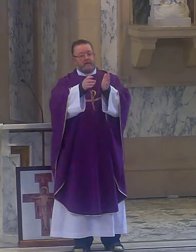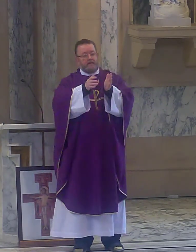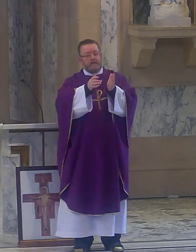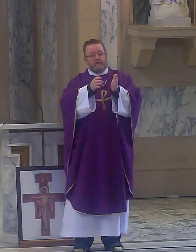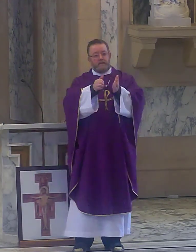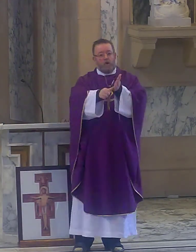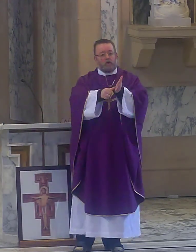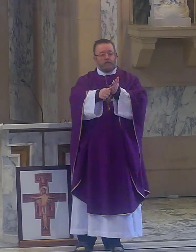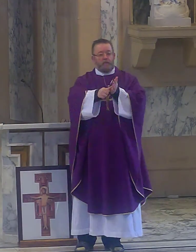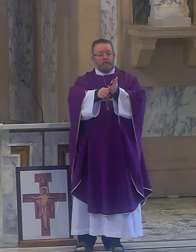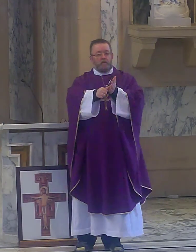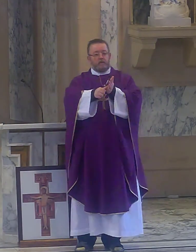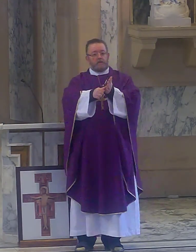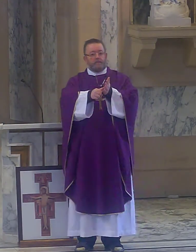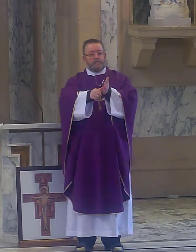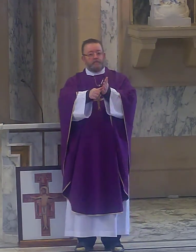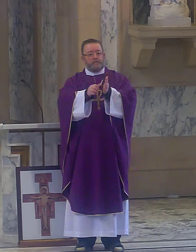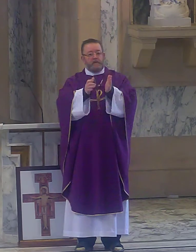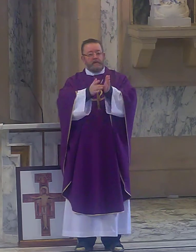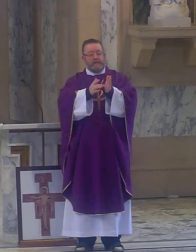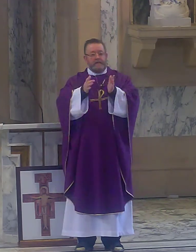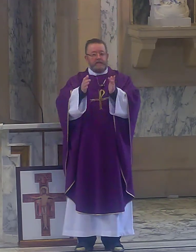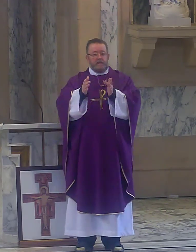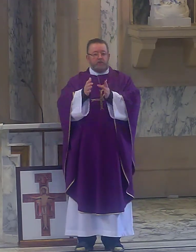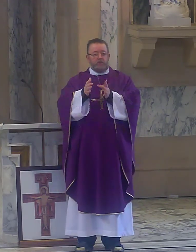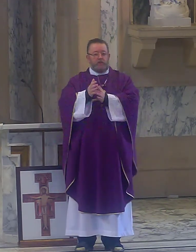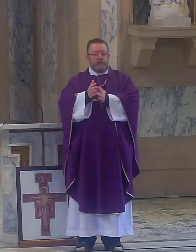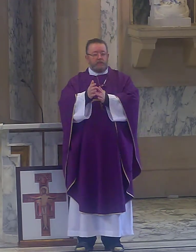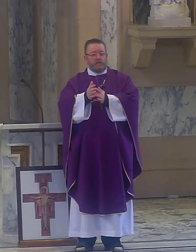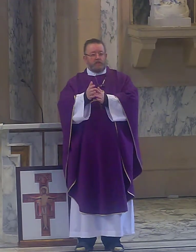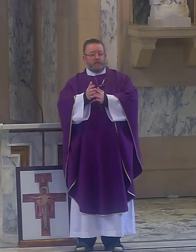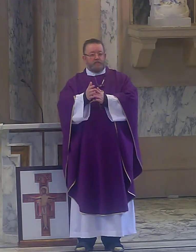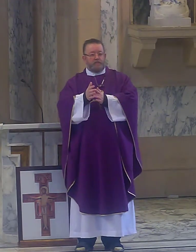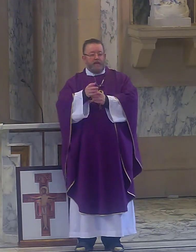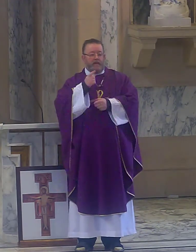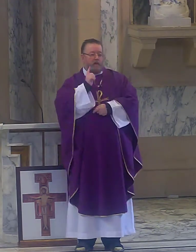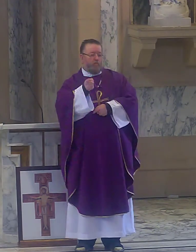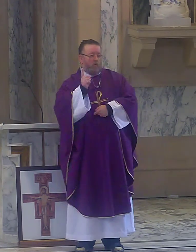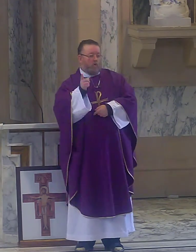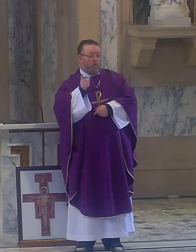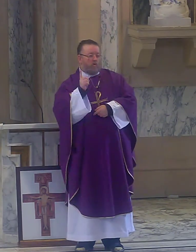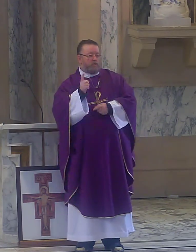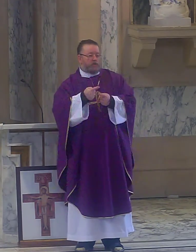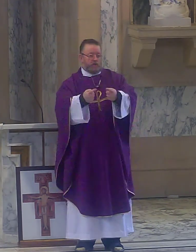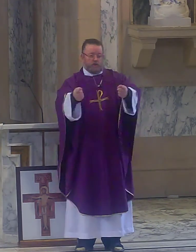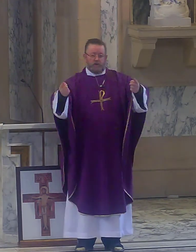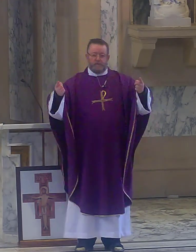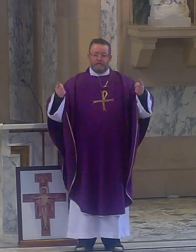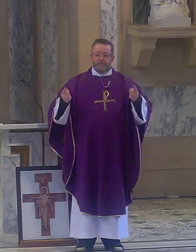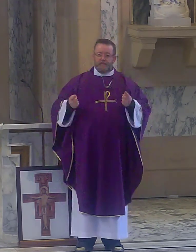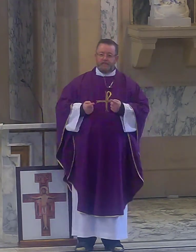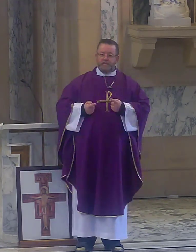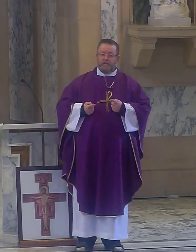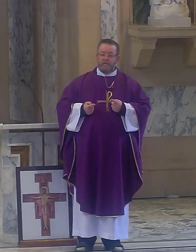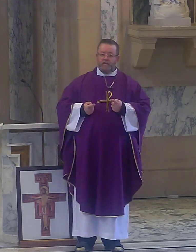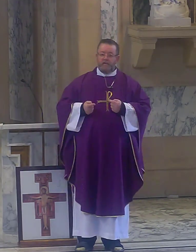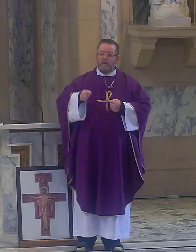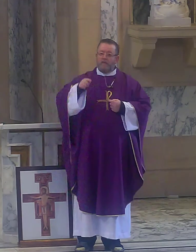in the gospels jesus he warns us